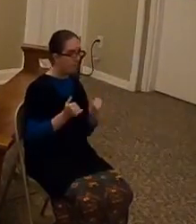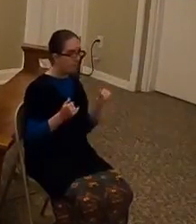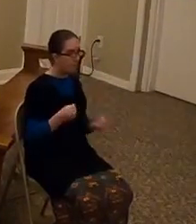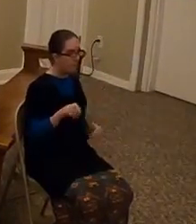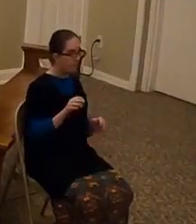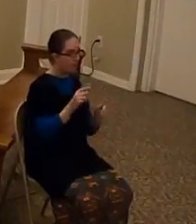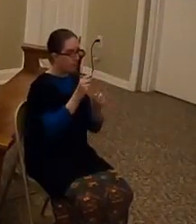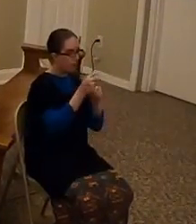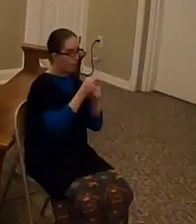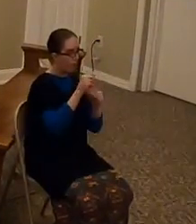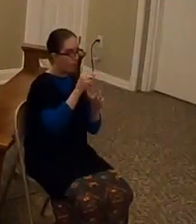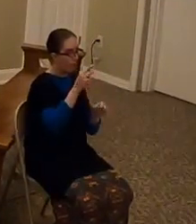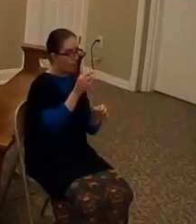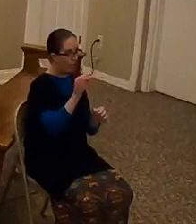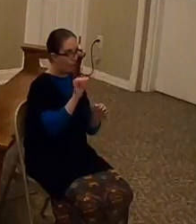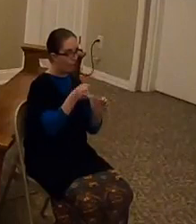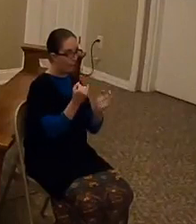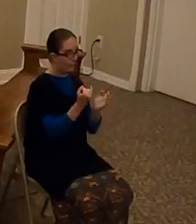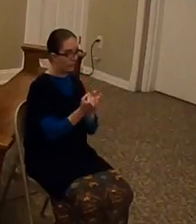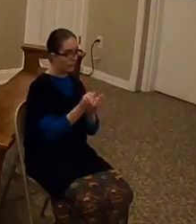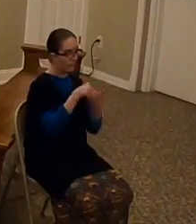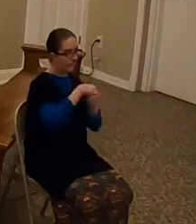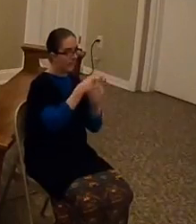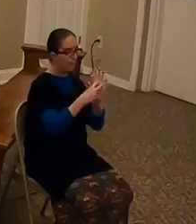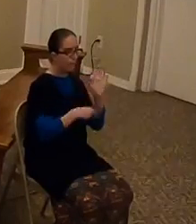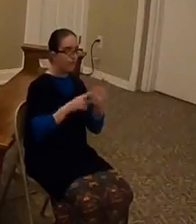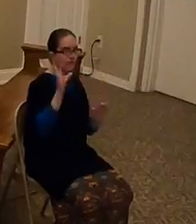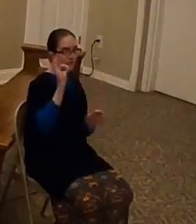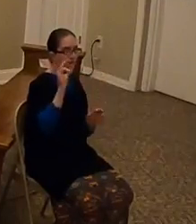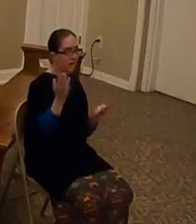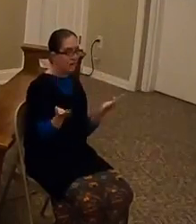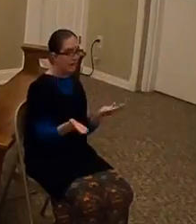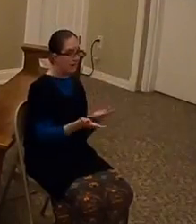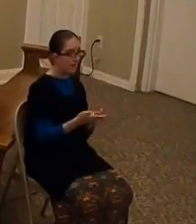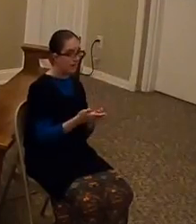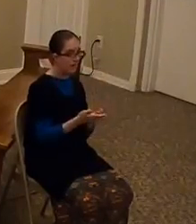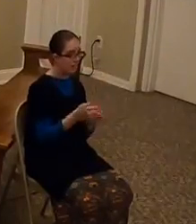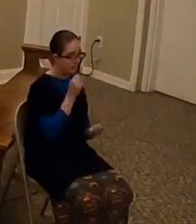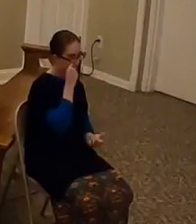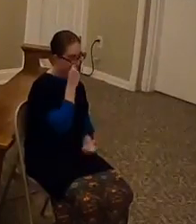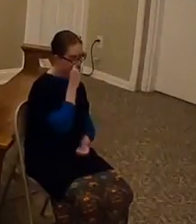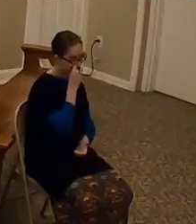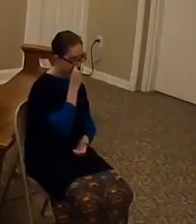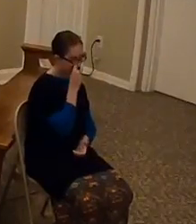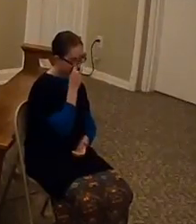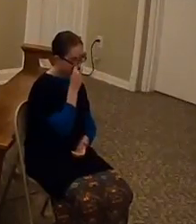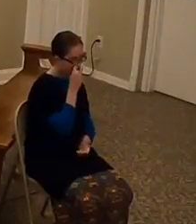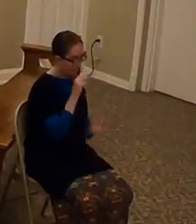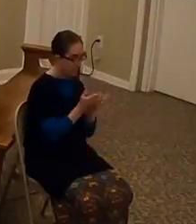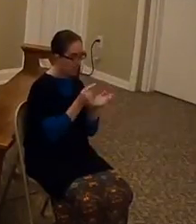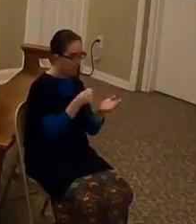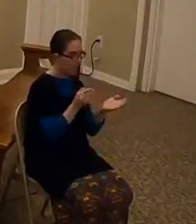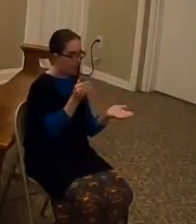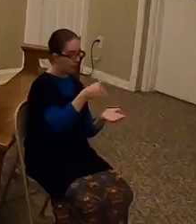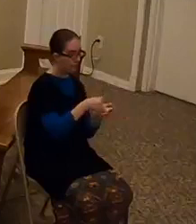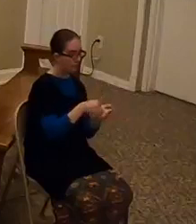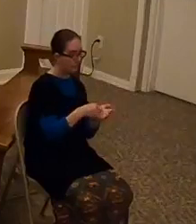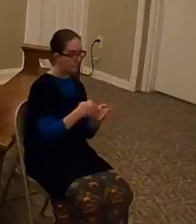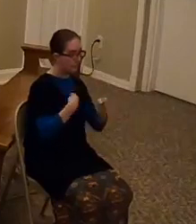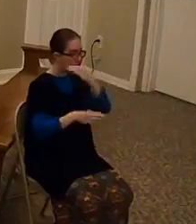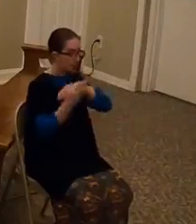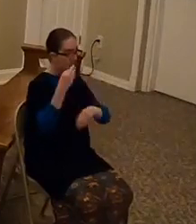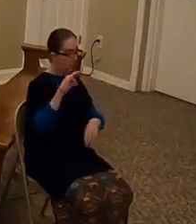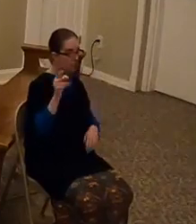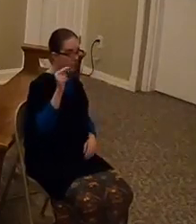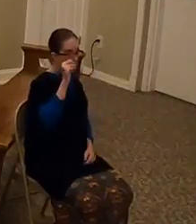the word just in verse 9 here. You can go back and pick up verse 9. Let's read this again. These are the